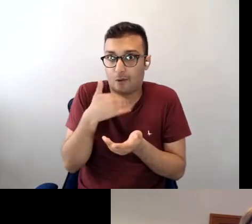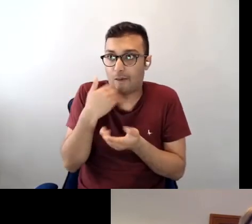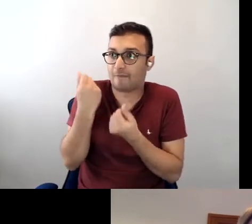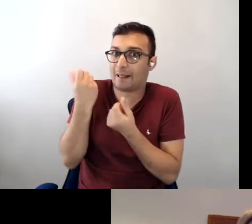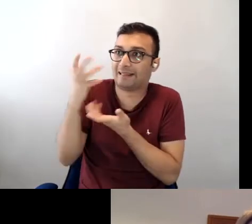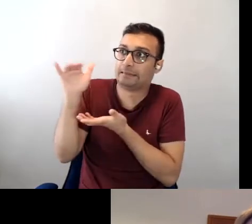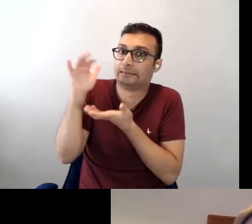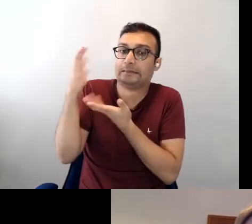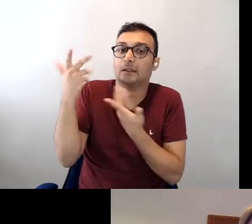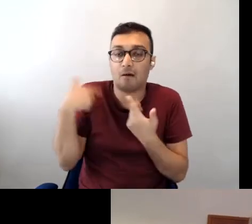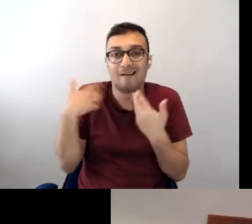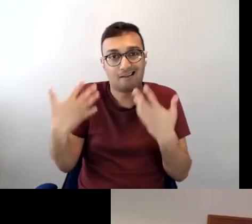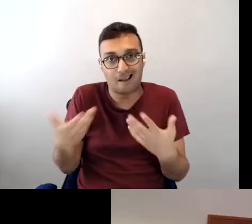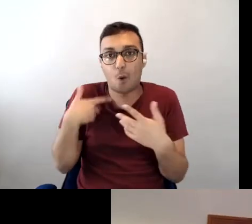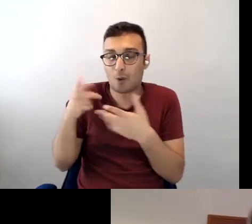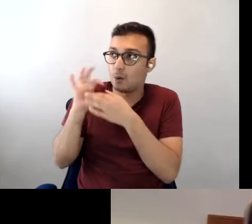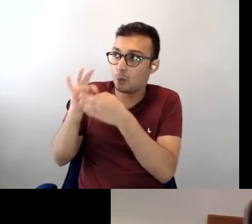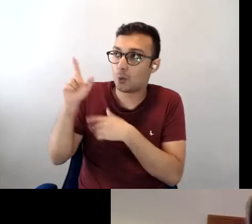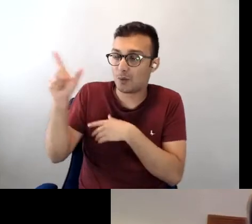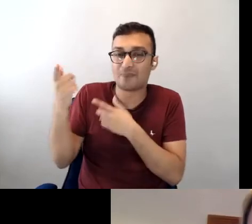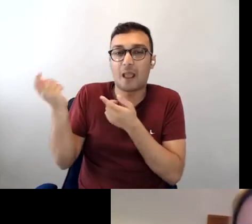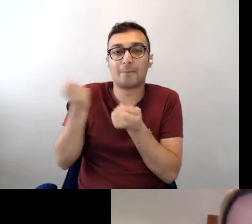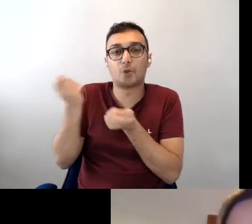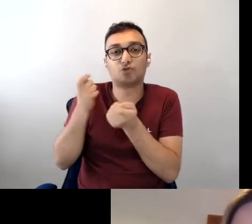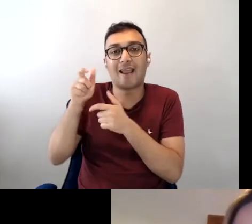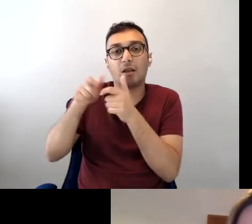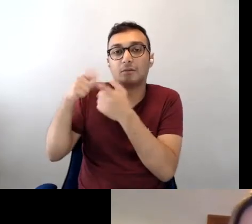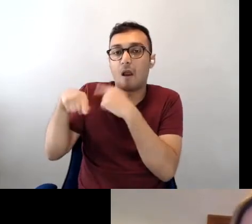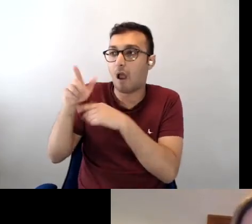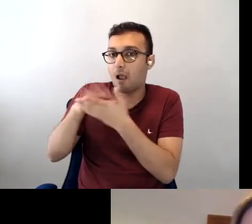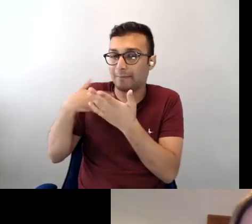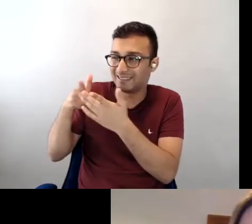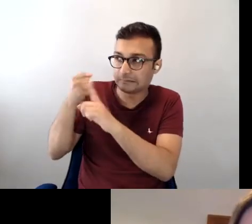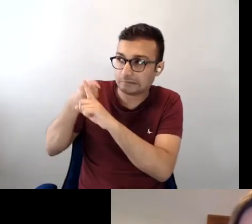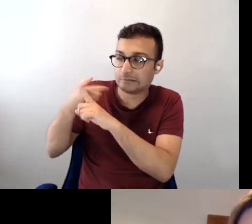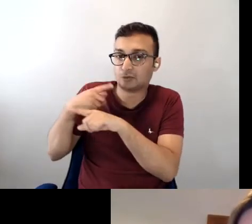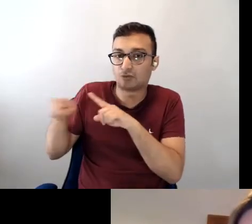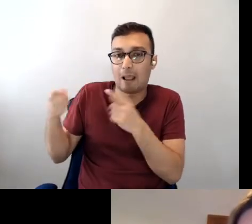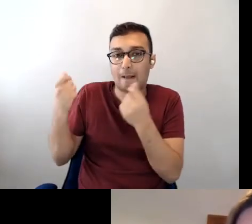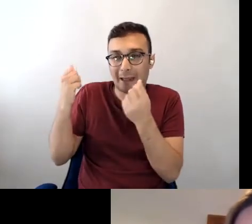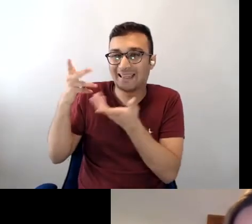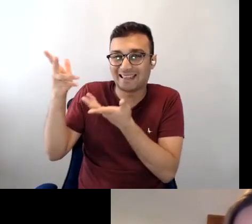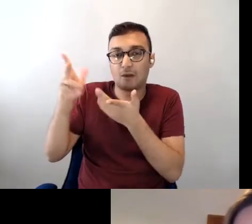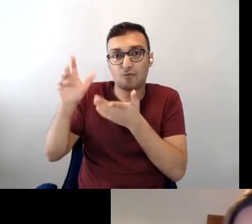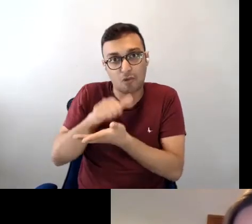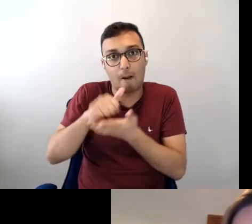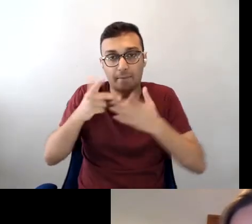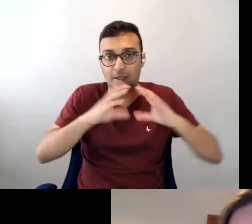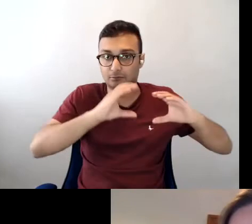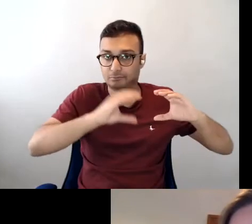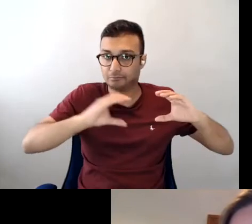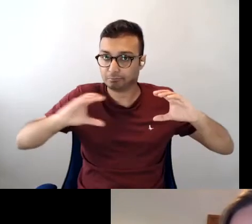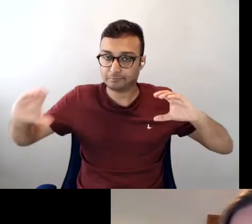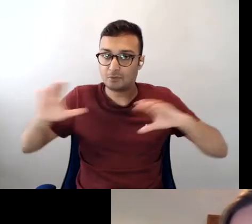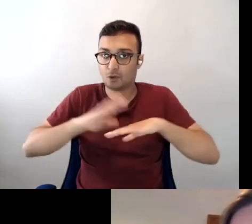regional administrators to improve their budget allocation for procuring and recruiting